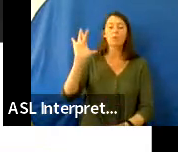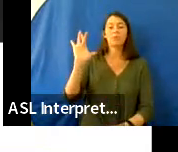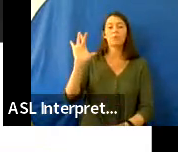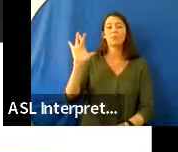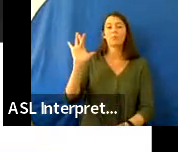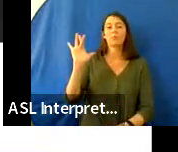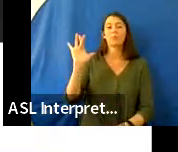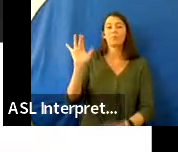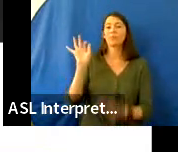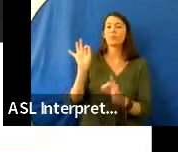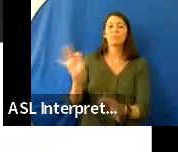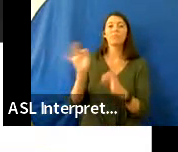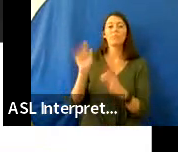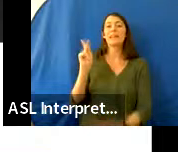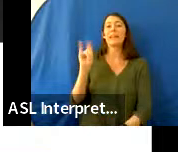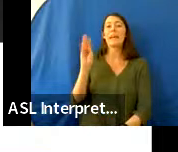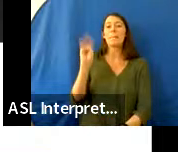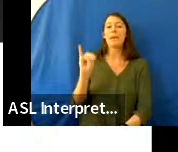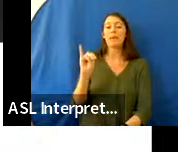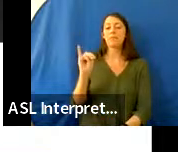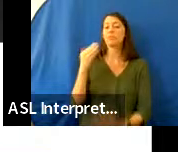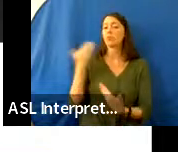Kimmy Watkins-Tart. You got it, Kimmy.